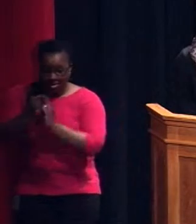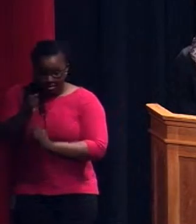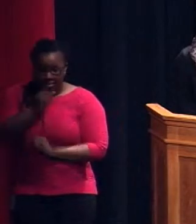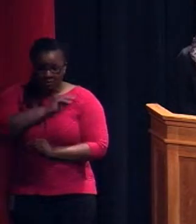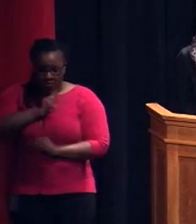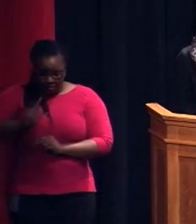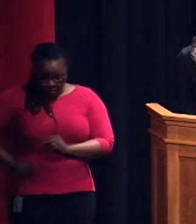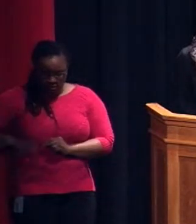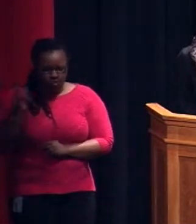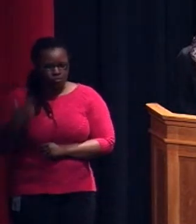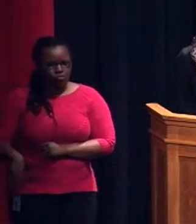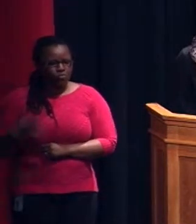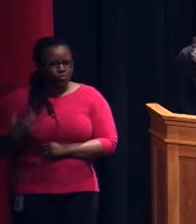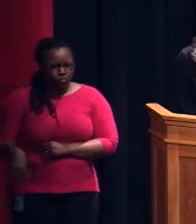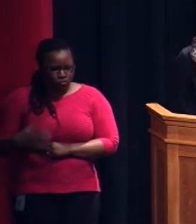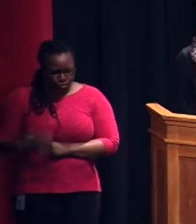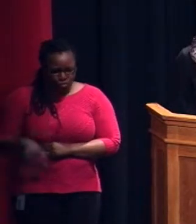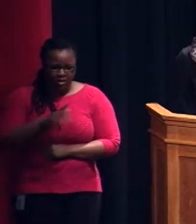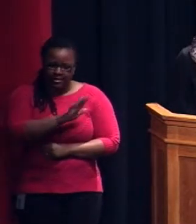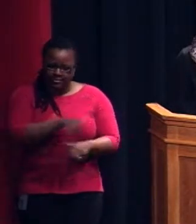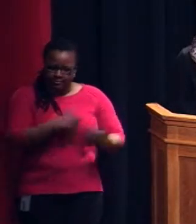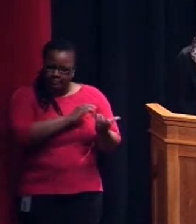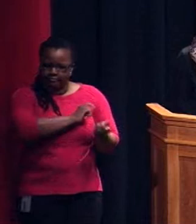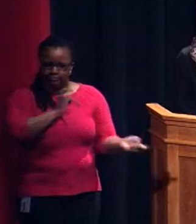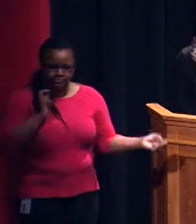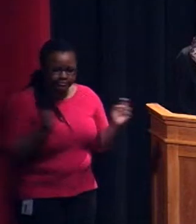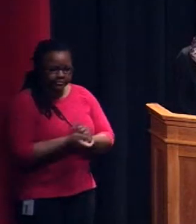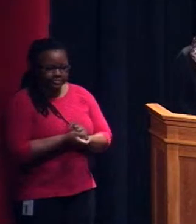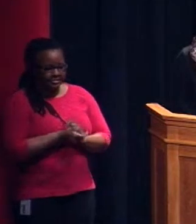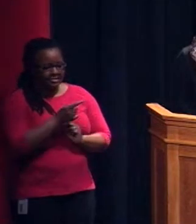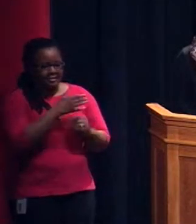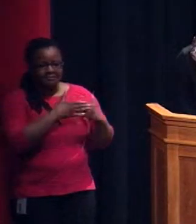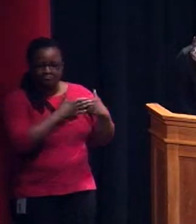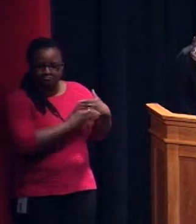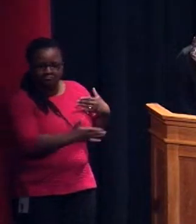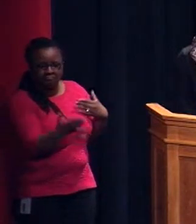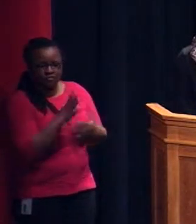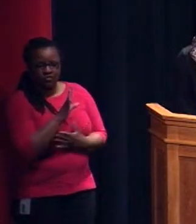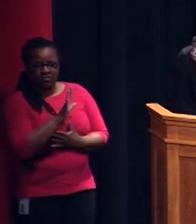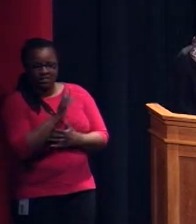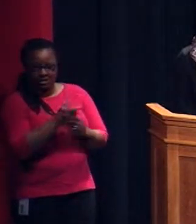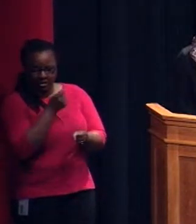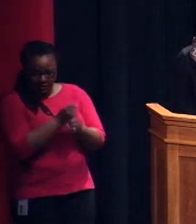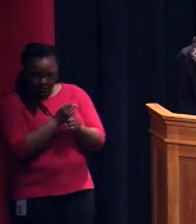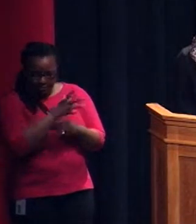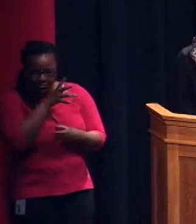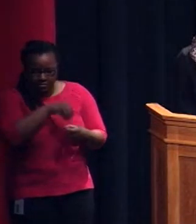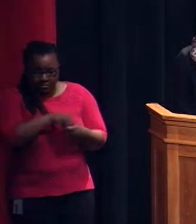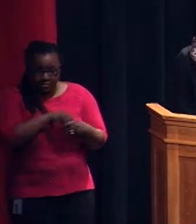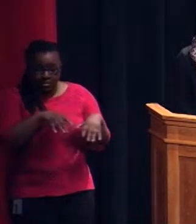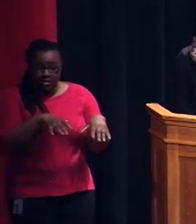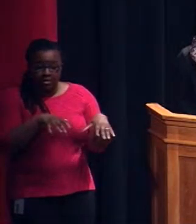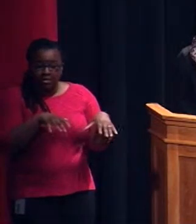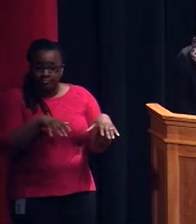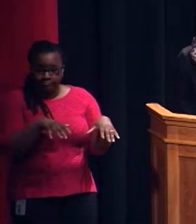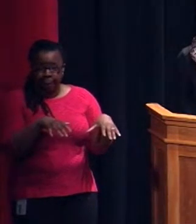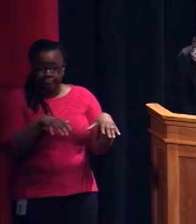C. Cardwell Jr. has been in the ministry for 45 years. Dr. Cardwell received a PhD